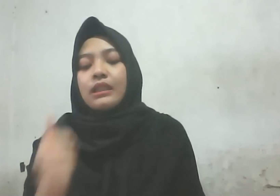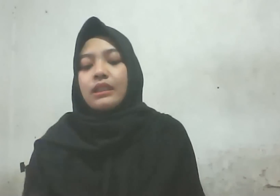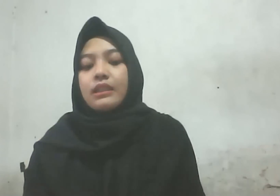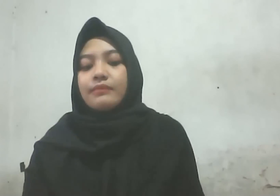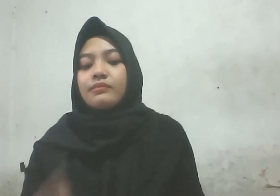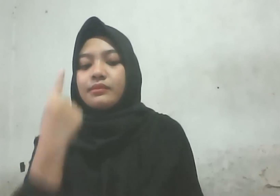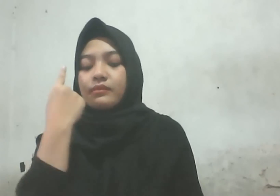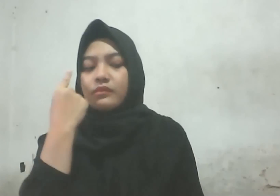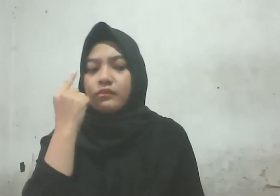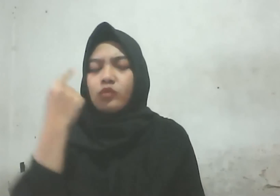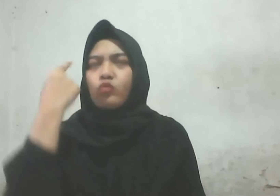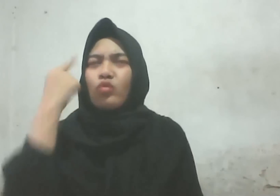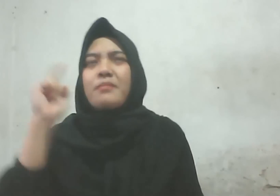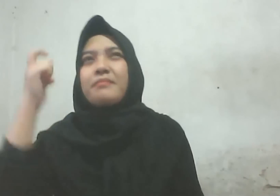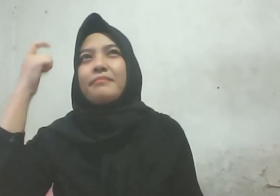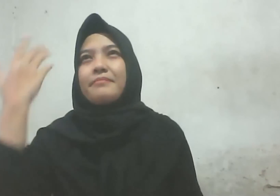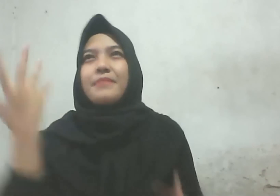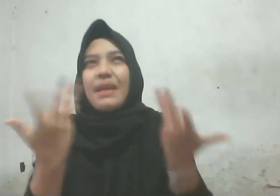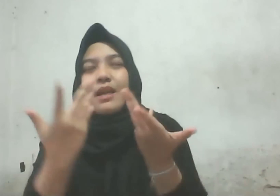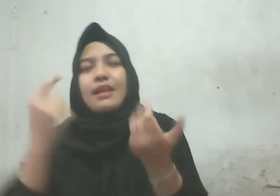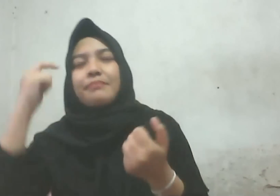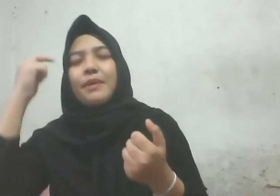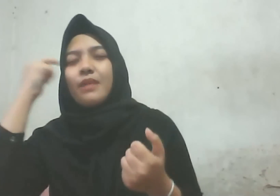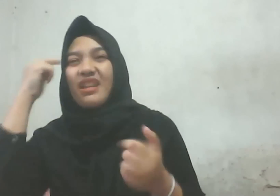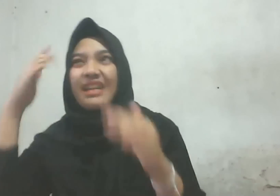to think through how we organize